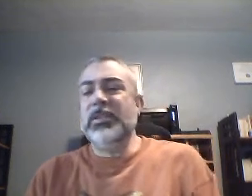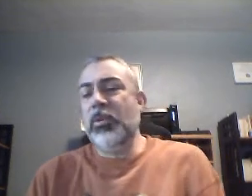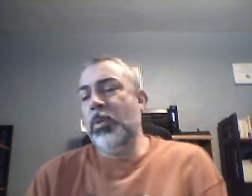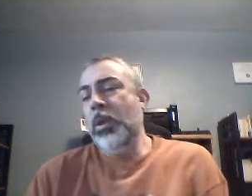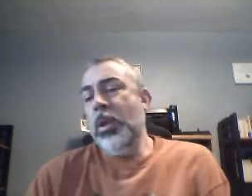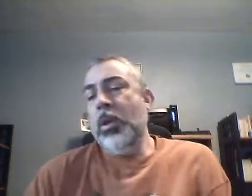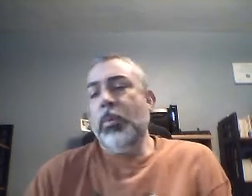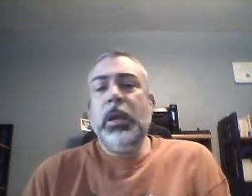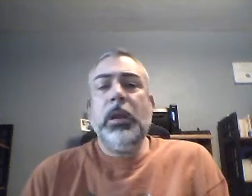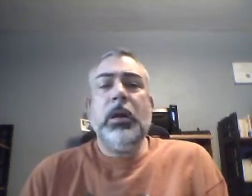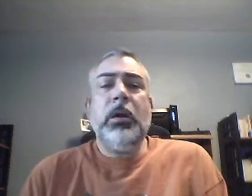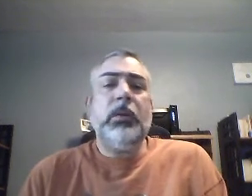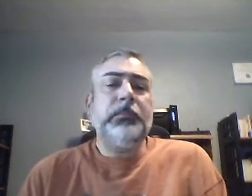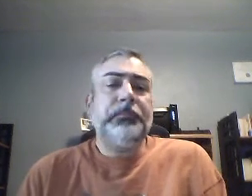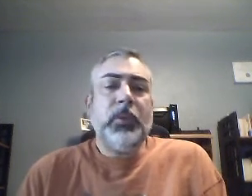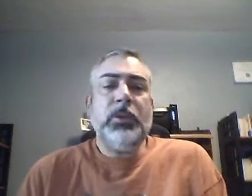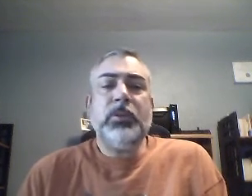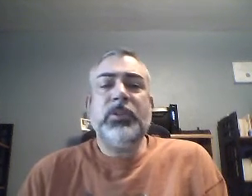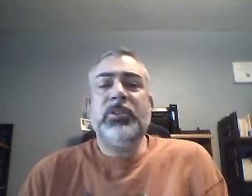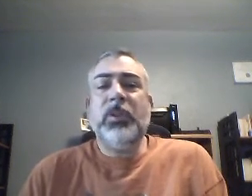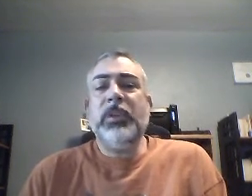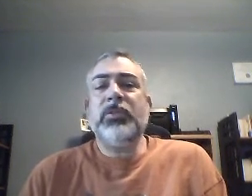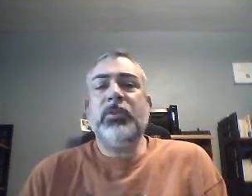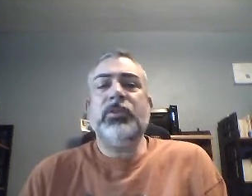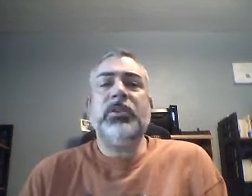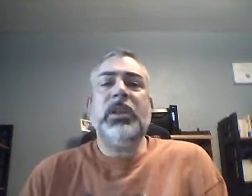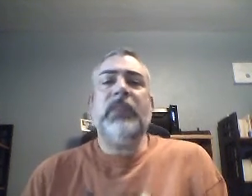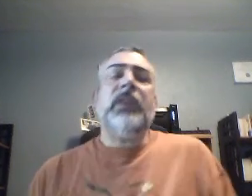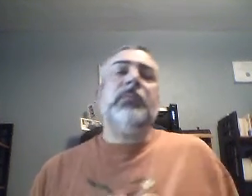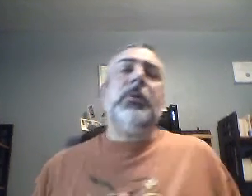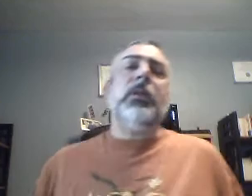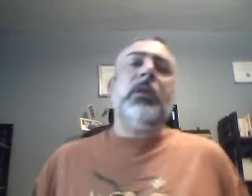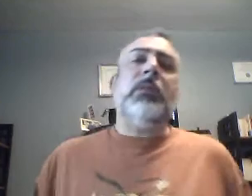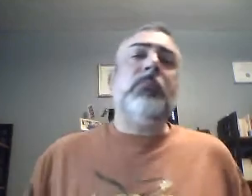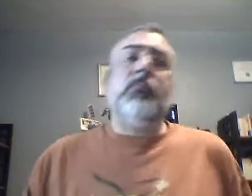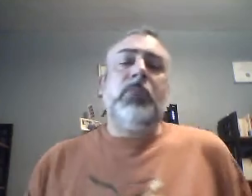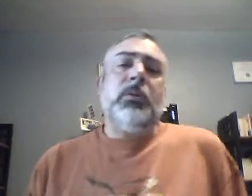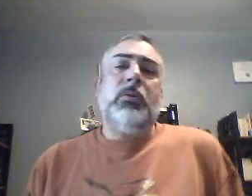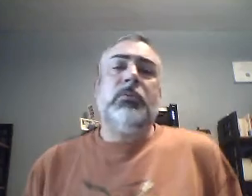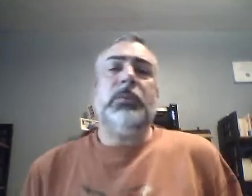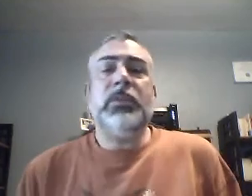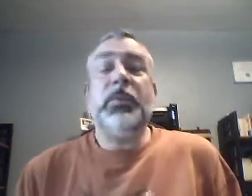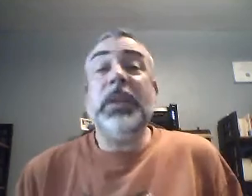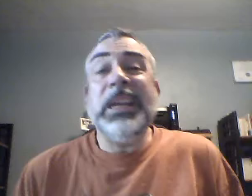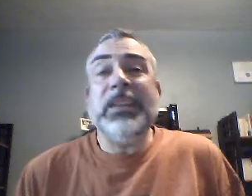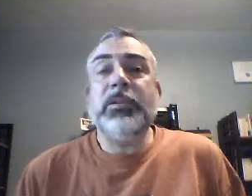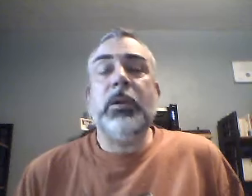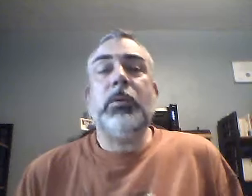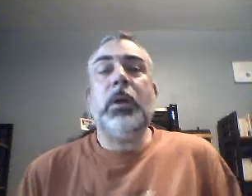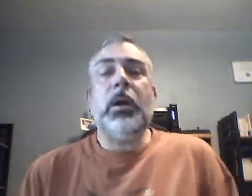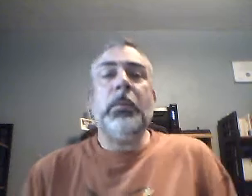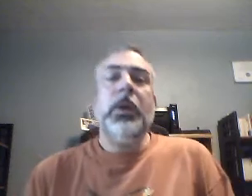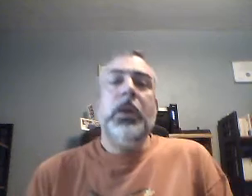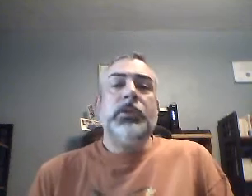So we, there's some research to that effect, but it is what it is. So